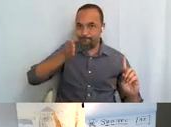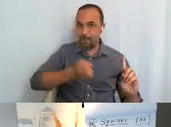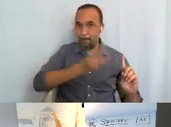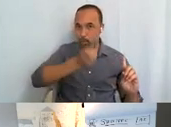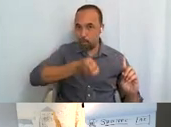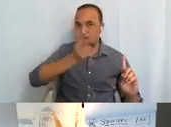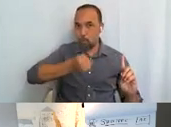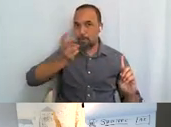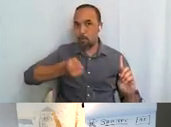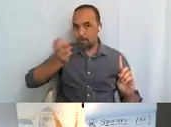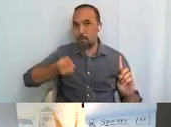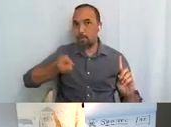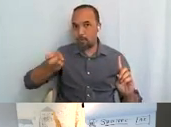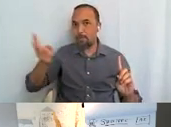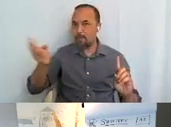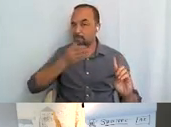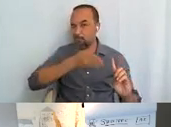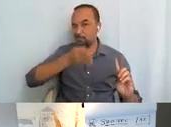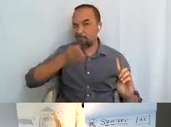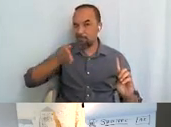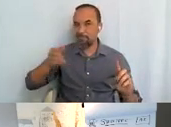We'll cover that more in the next session.